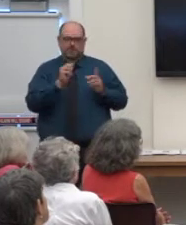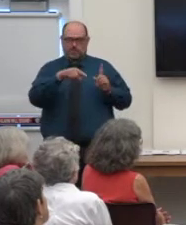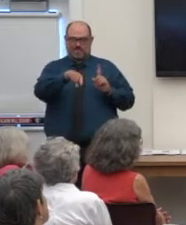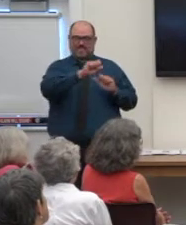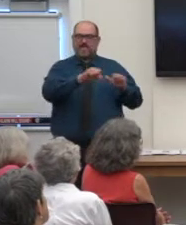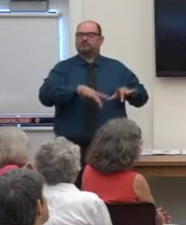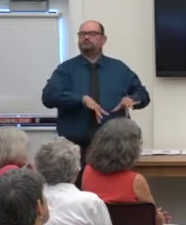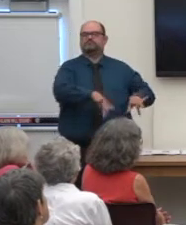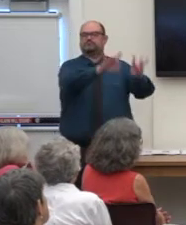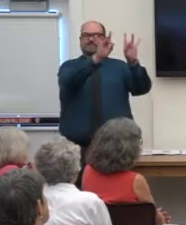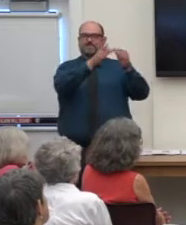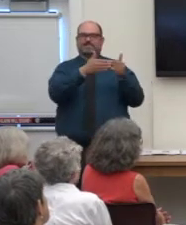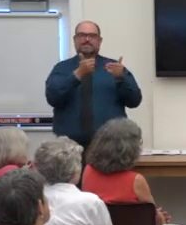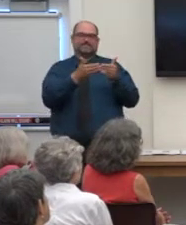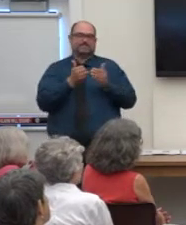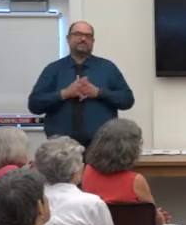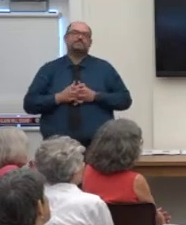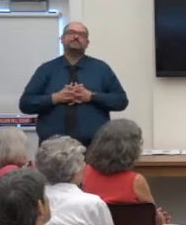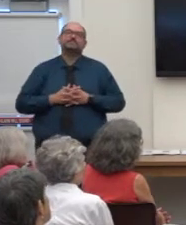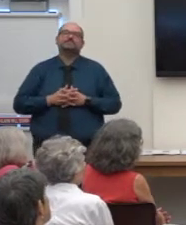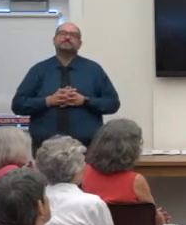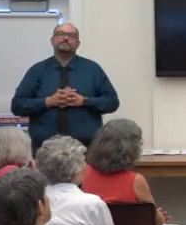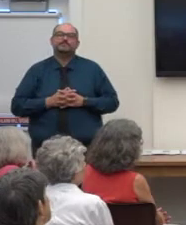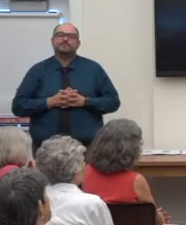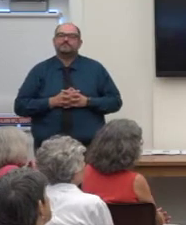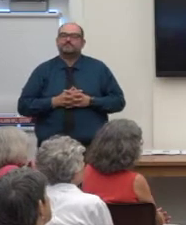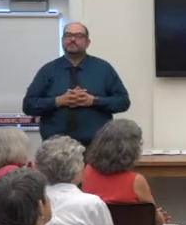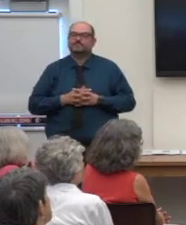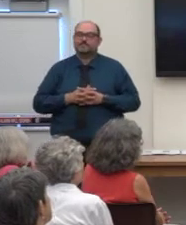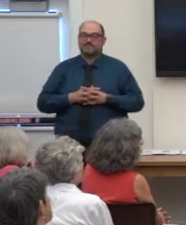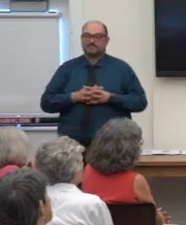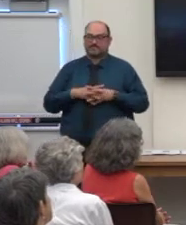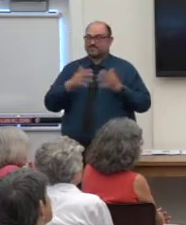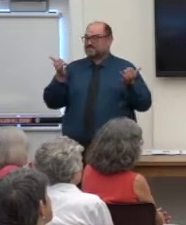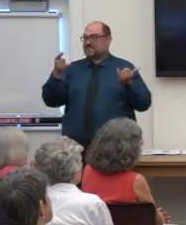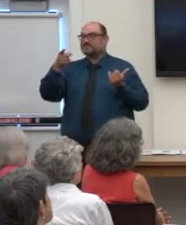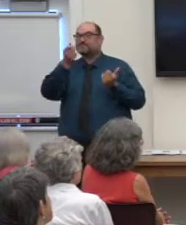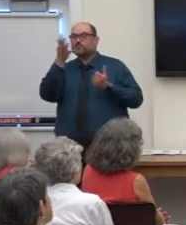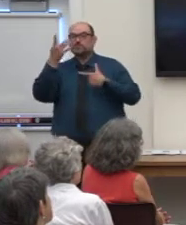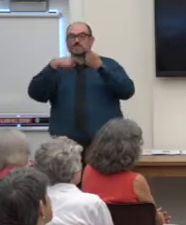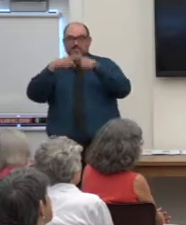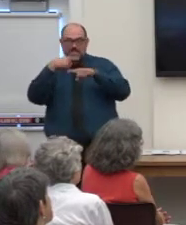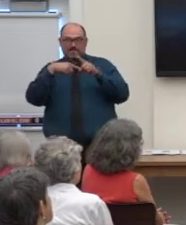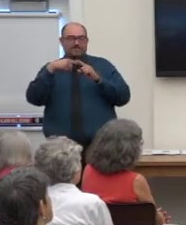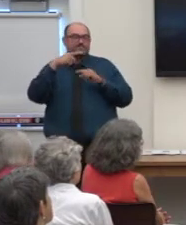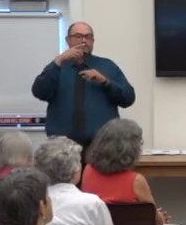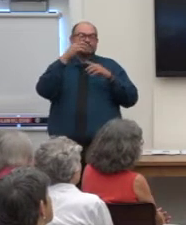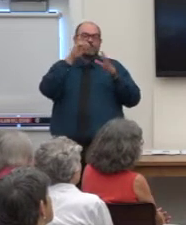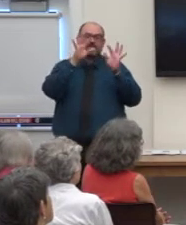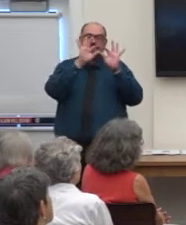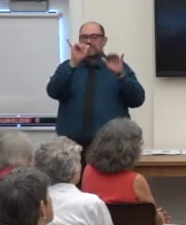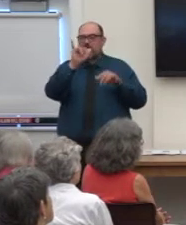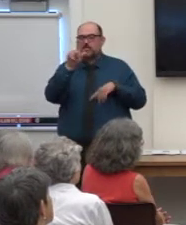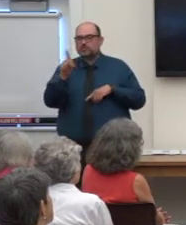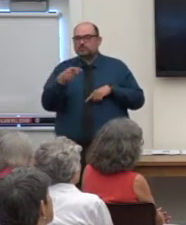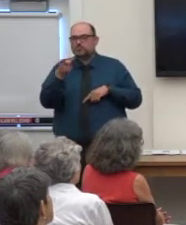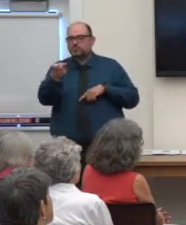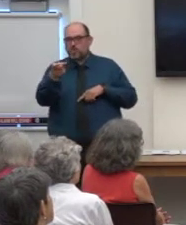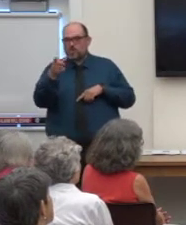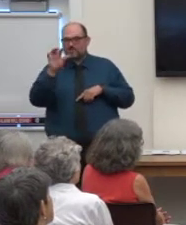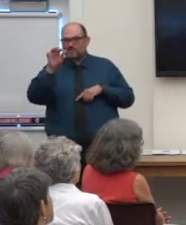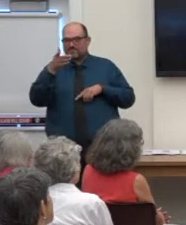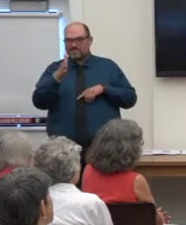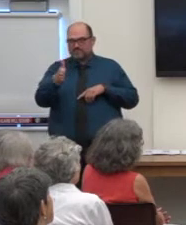But there are a few signs, like the swordfish sign, that are considered extremely complex because this handshake is a very late developing handshake,